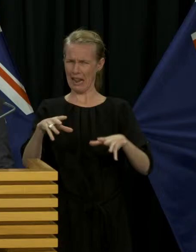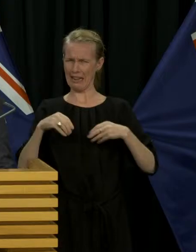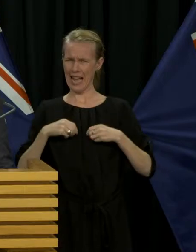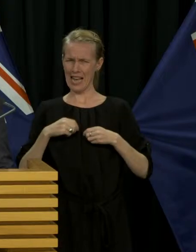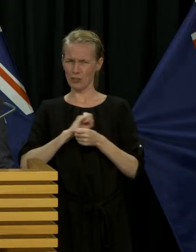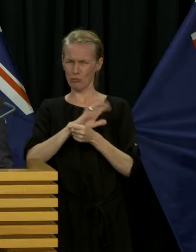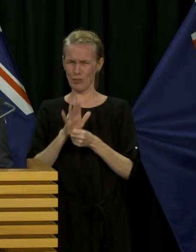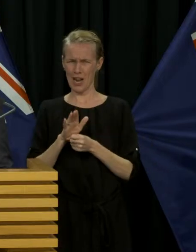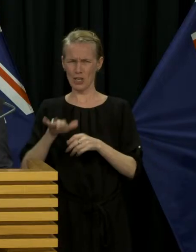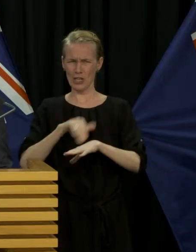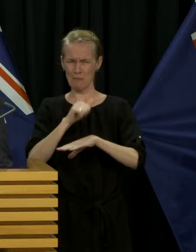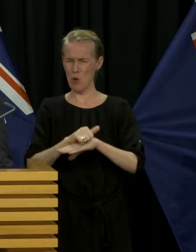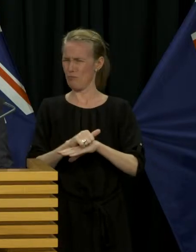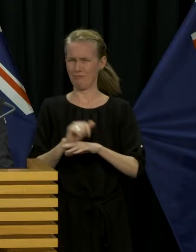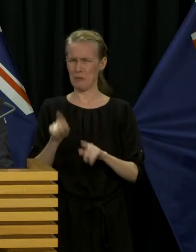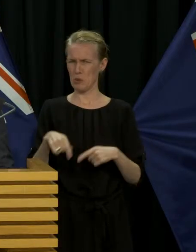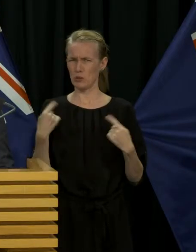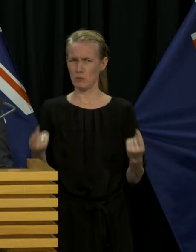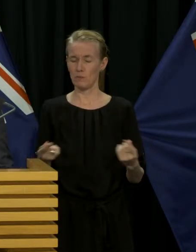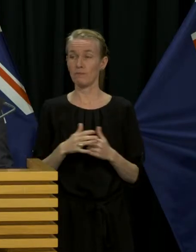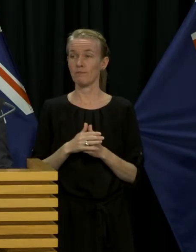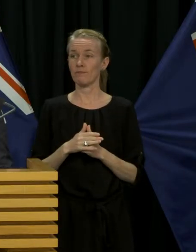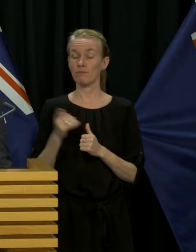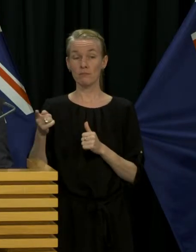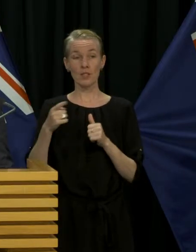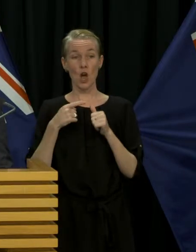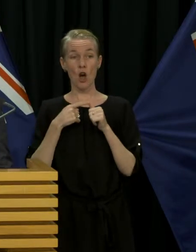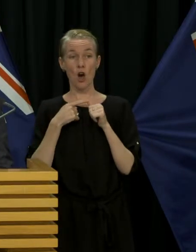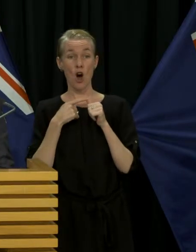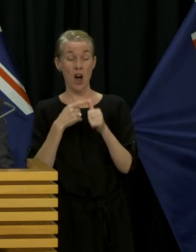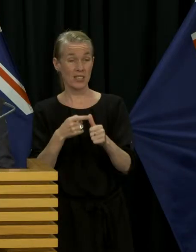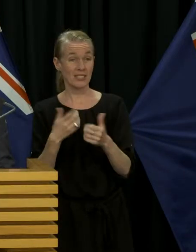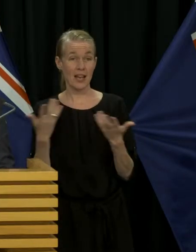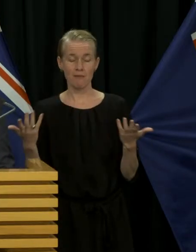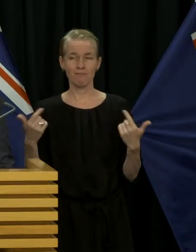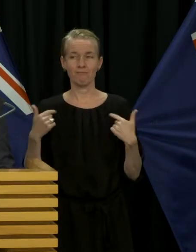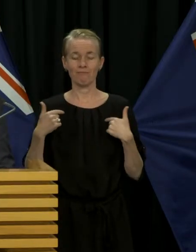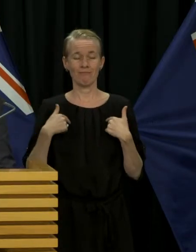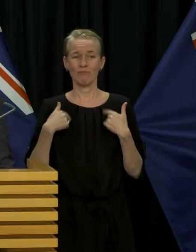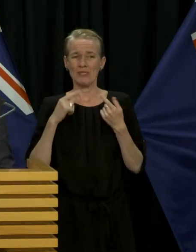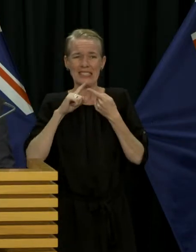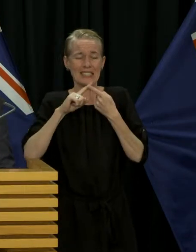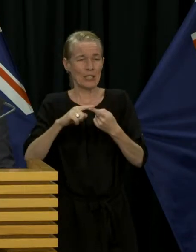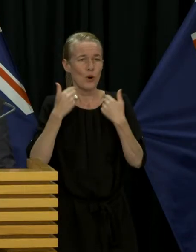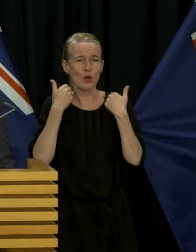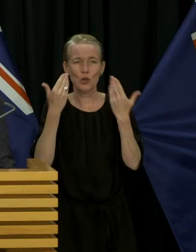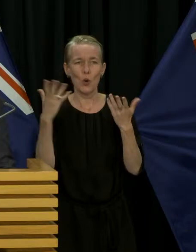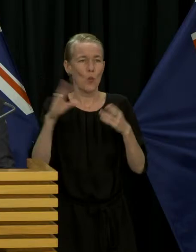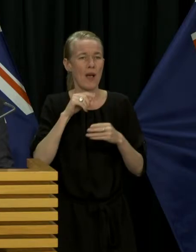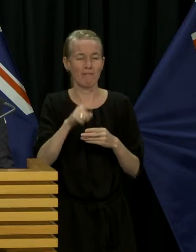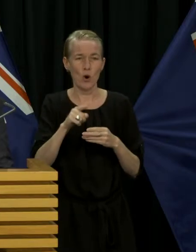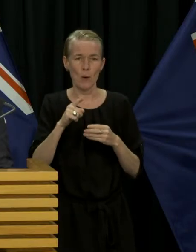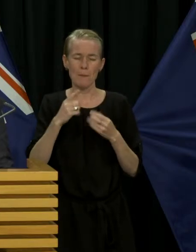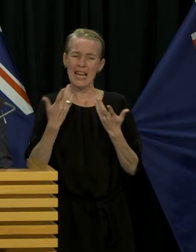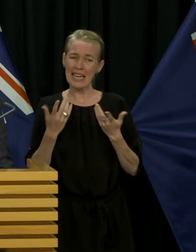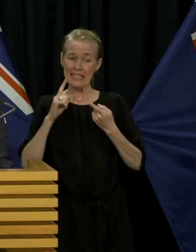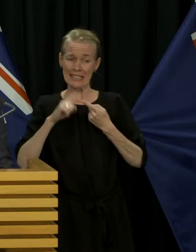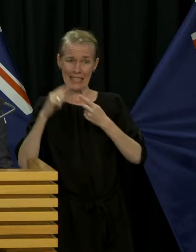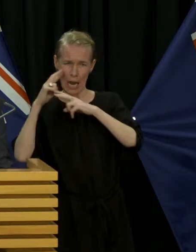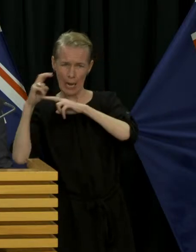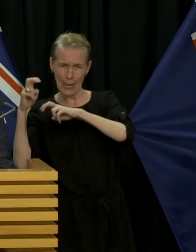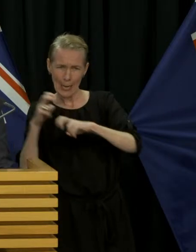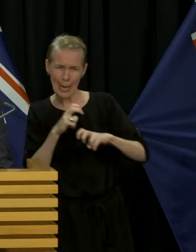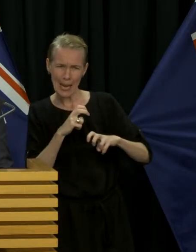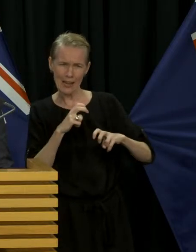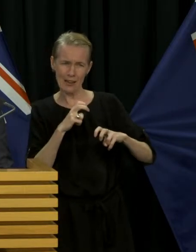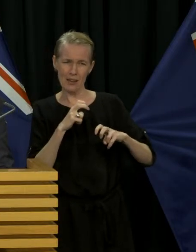different scenarios here that could be correct, and at this point we're still assembling information to identify which of those scenarios is